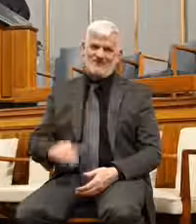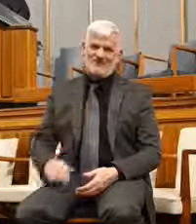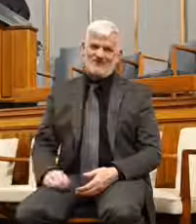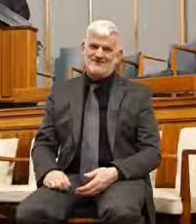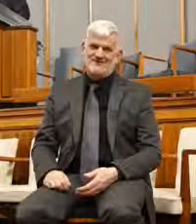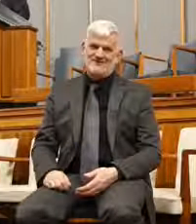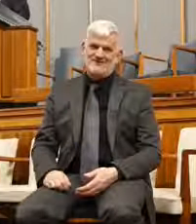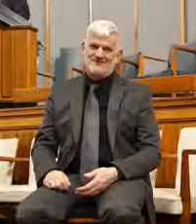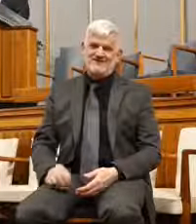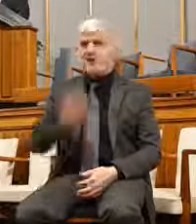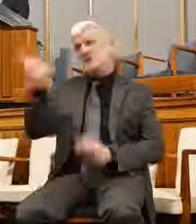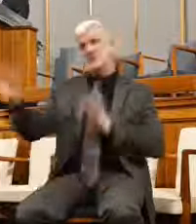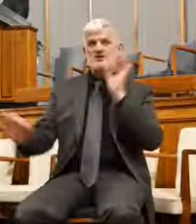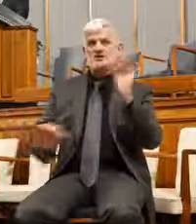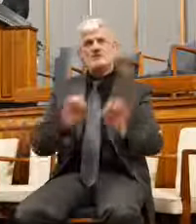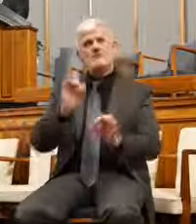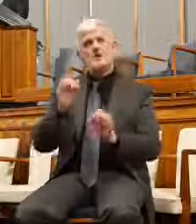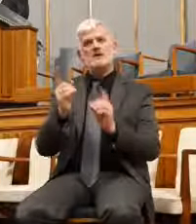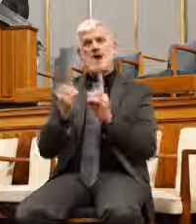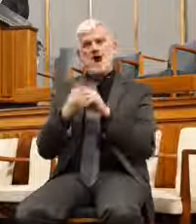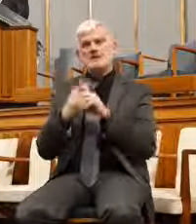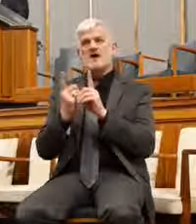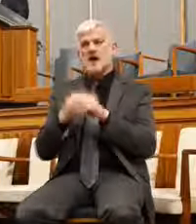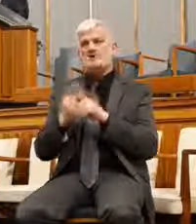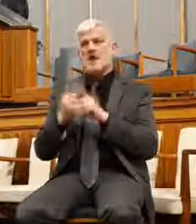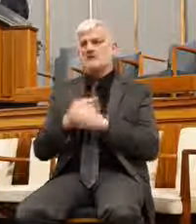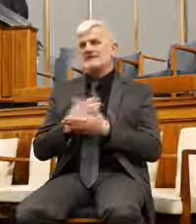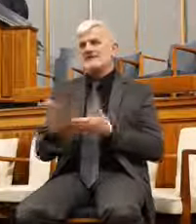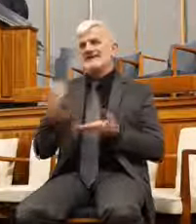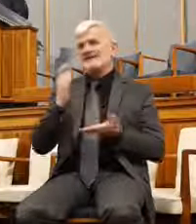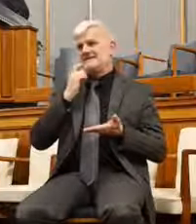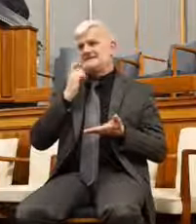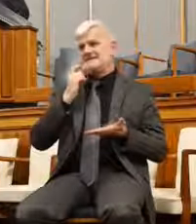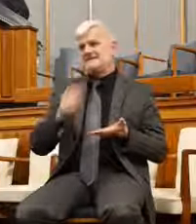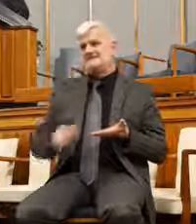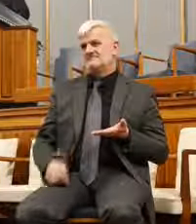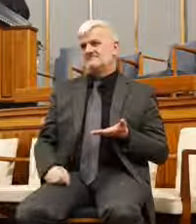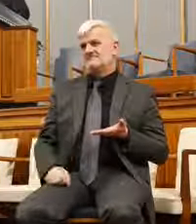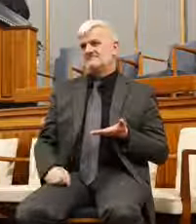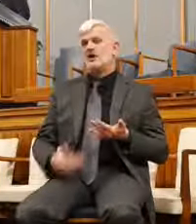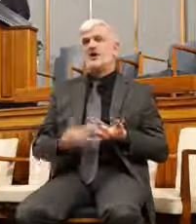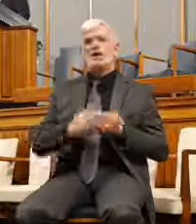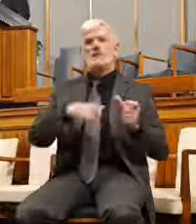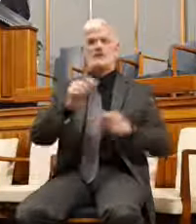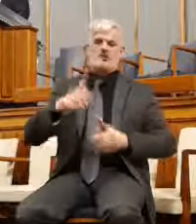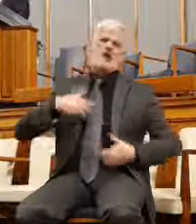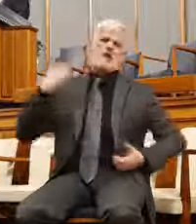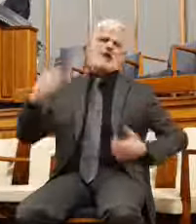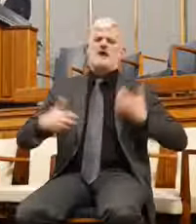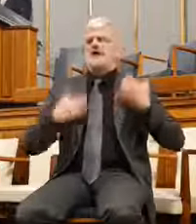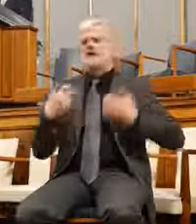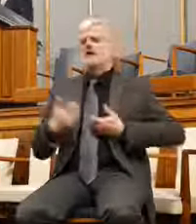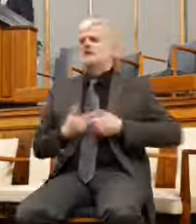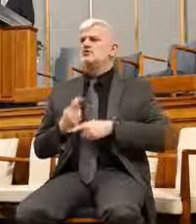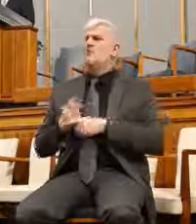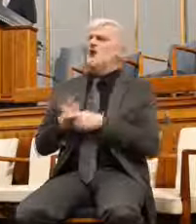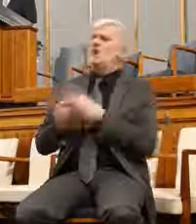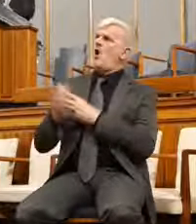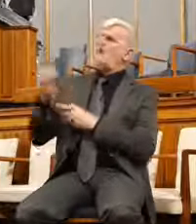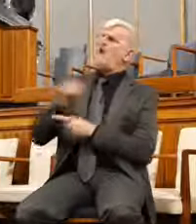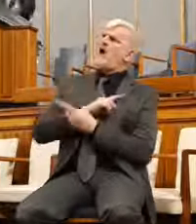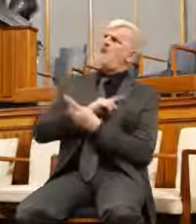obvious. To all the complaints that men and women make, old and young, about God,